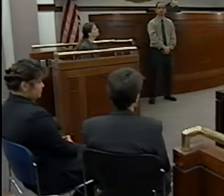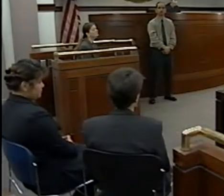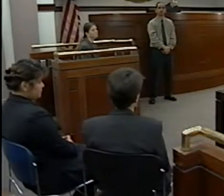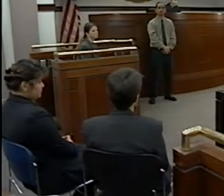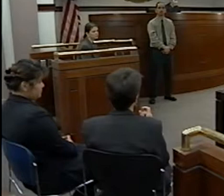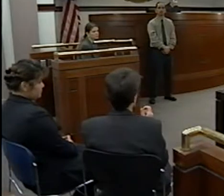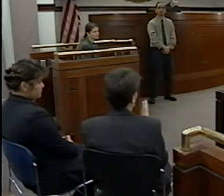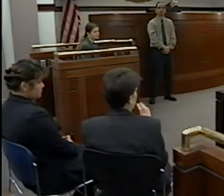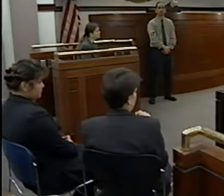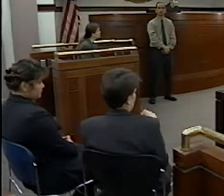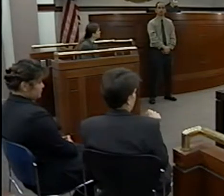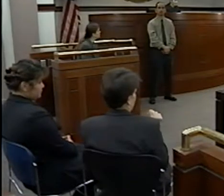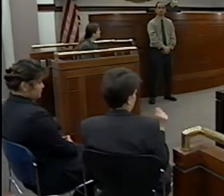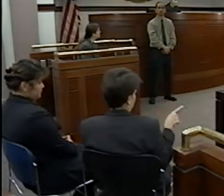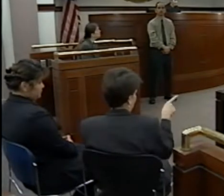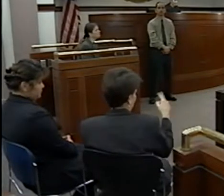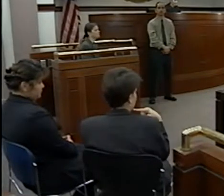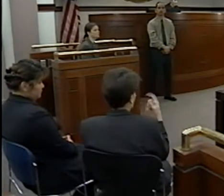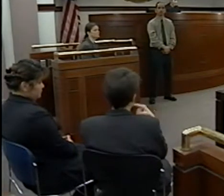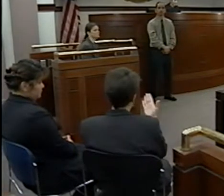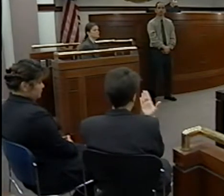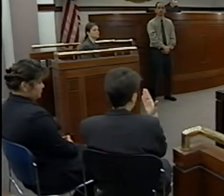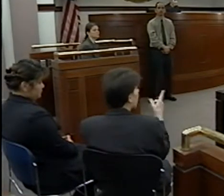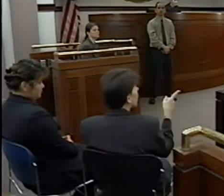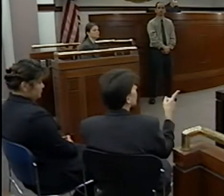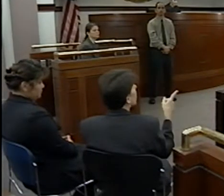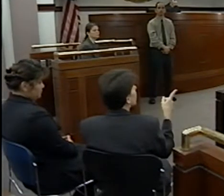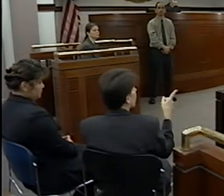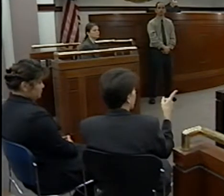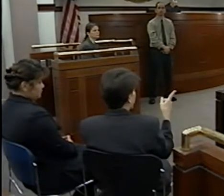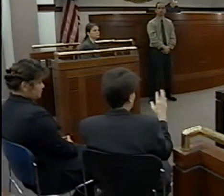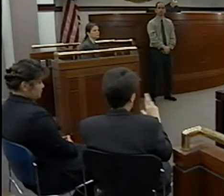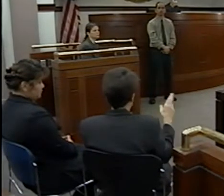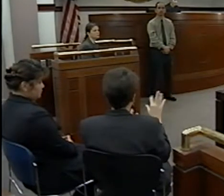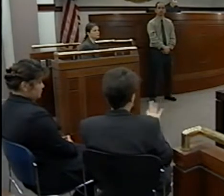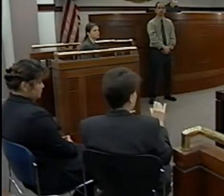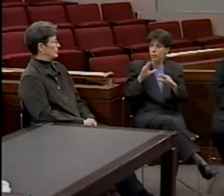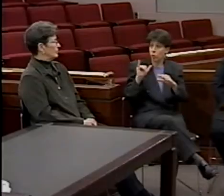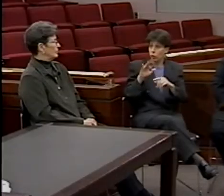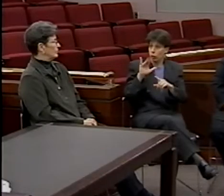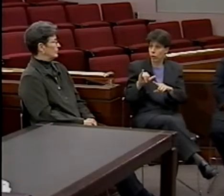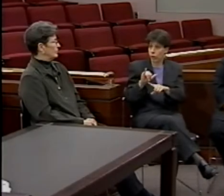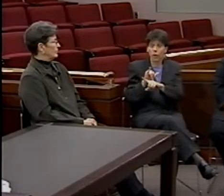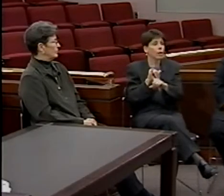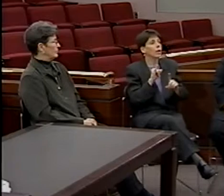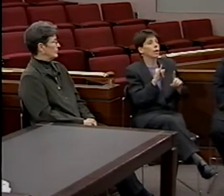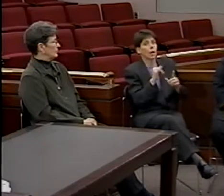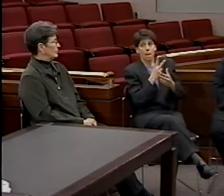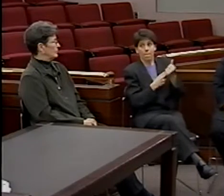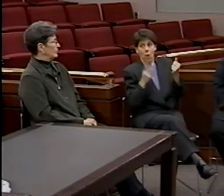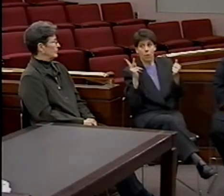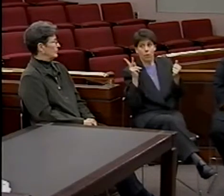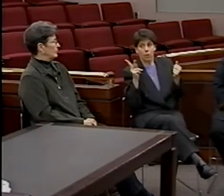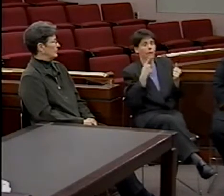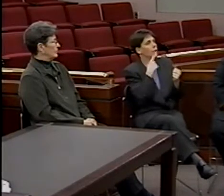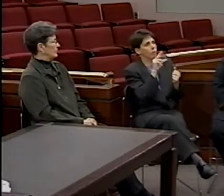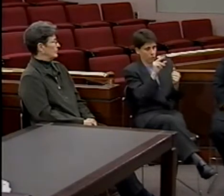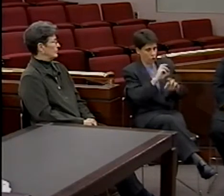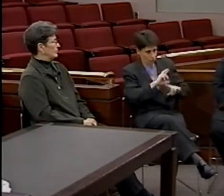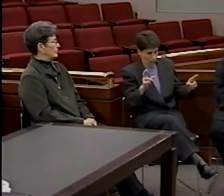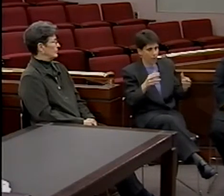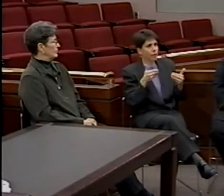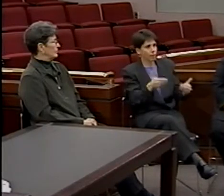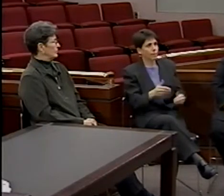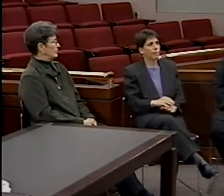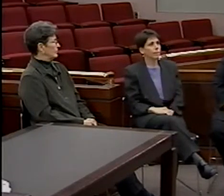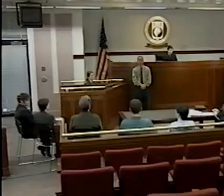Counsel, I think we're ready to select the jury. Are there any other matters that we need to attend to before we begin voir dire? No, Your Honor, the defense is ready to begin.